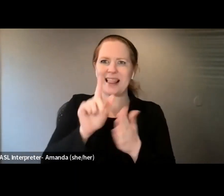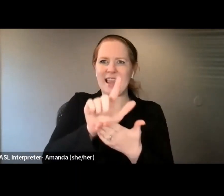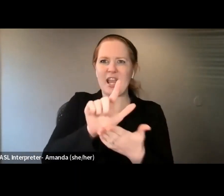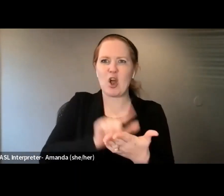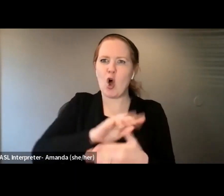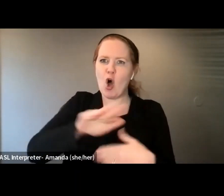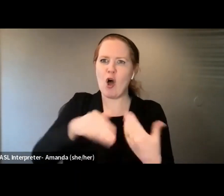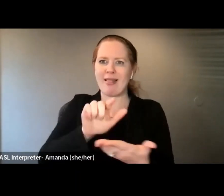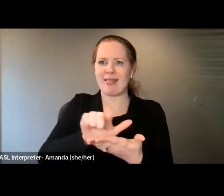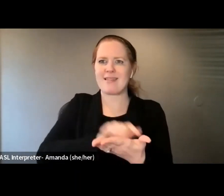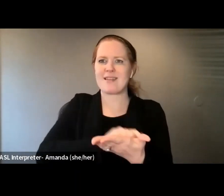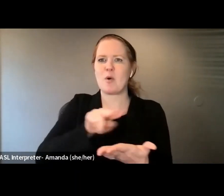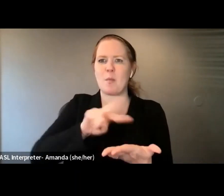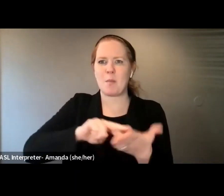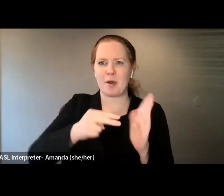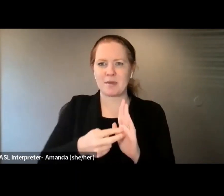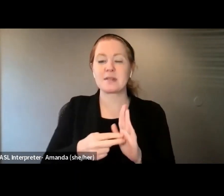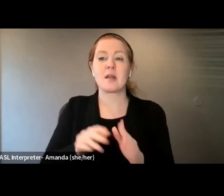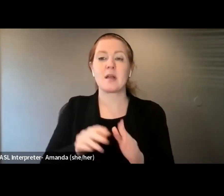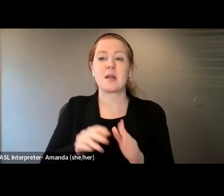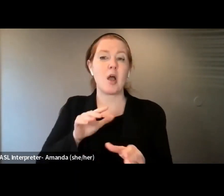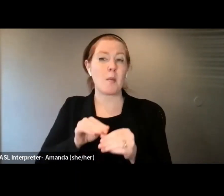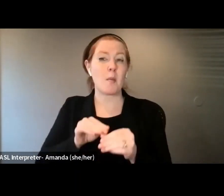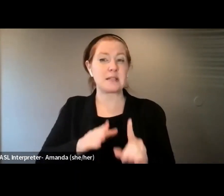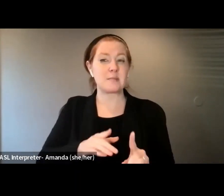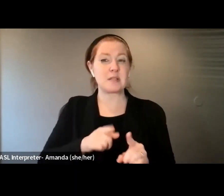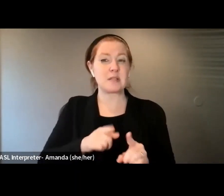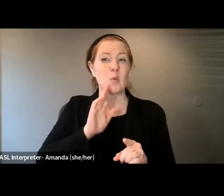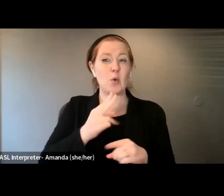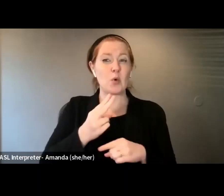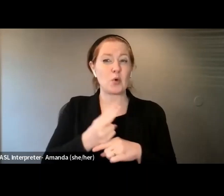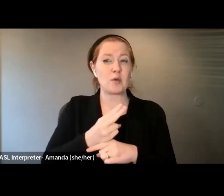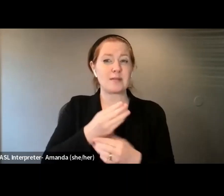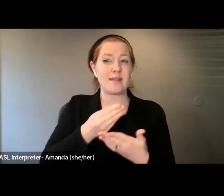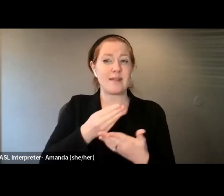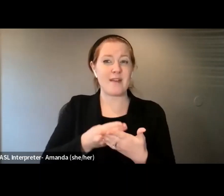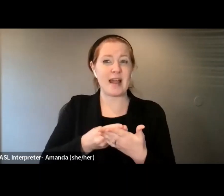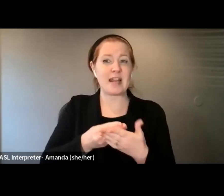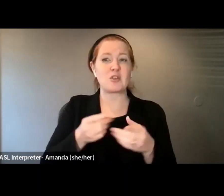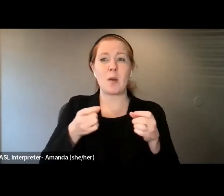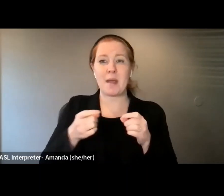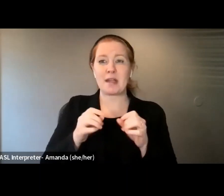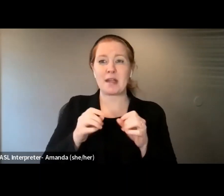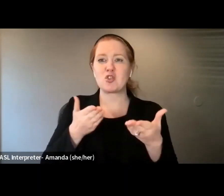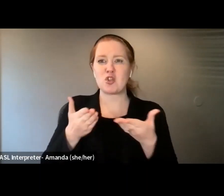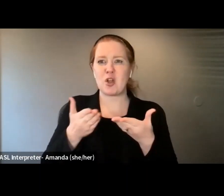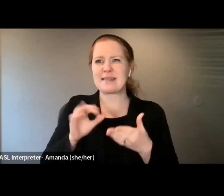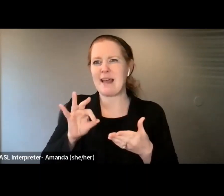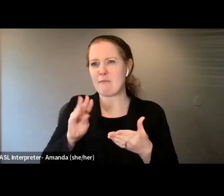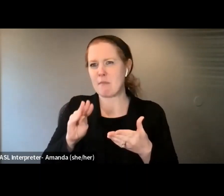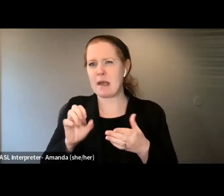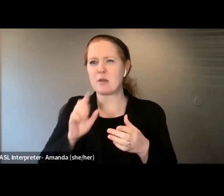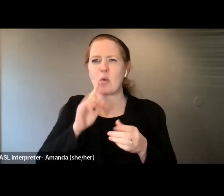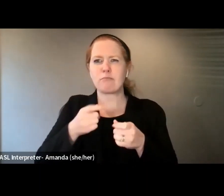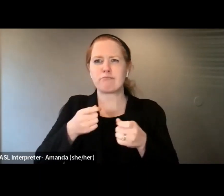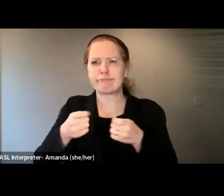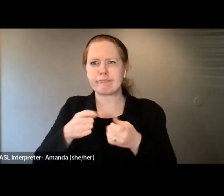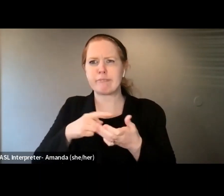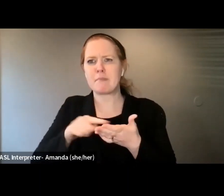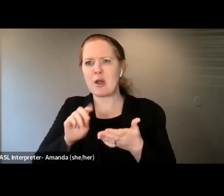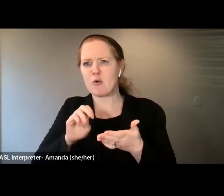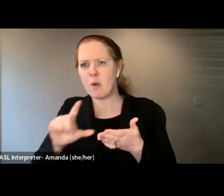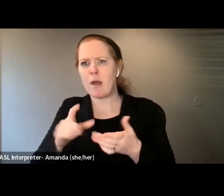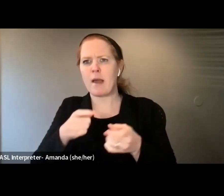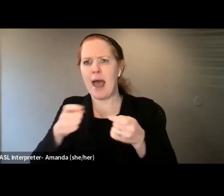purposes. The participant is likely going to use a financial management services entity that's going to handle their payroll and administrative